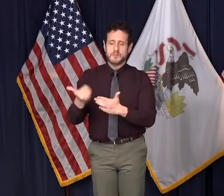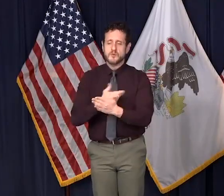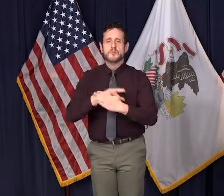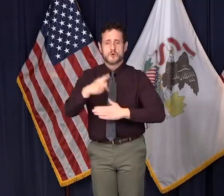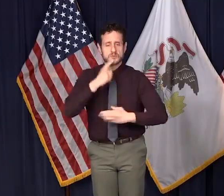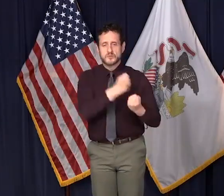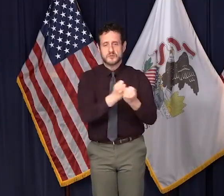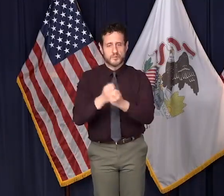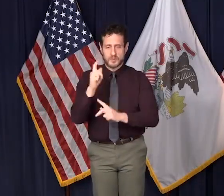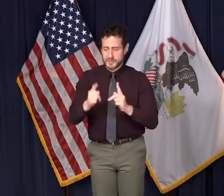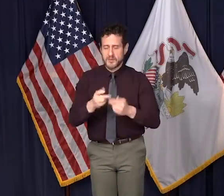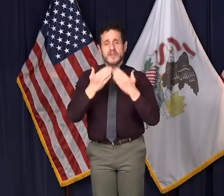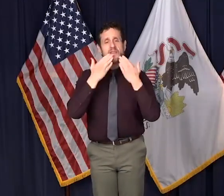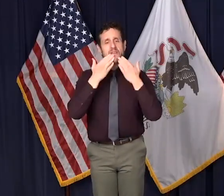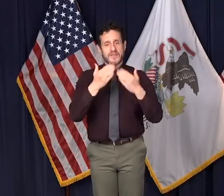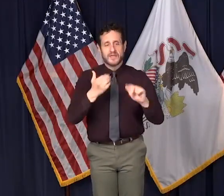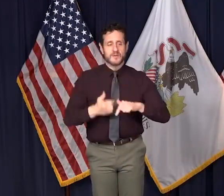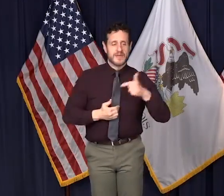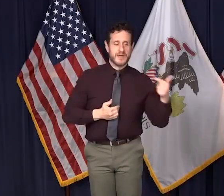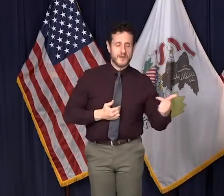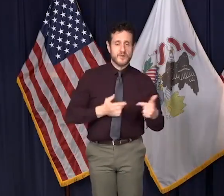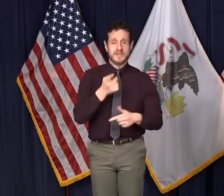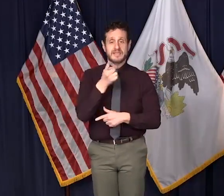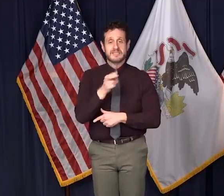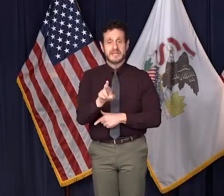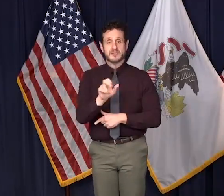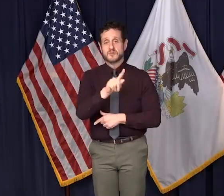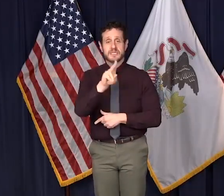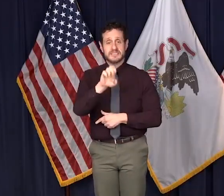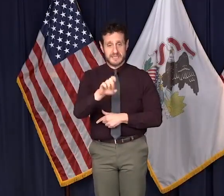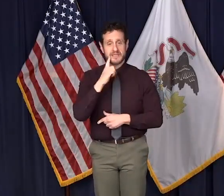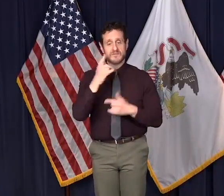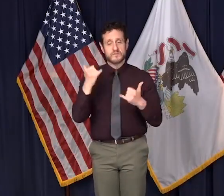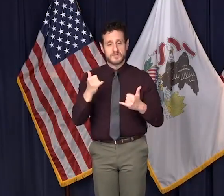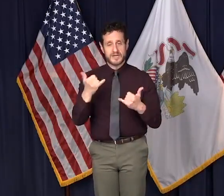Dr. Ngozi Ezike for today's medical update. Doctor.